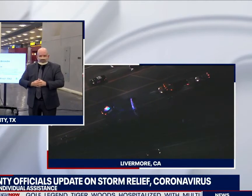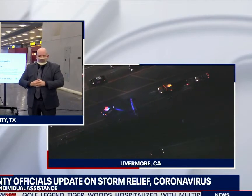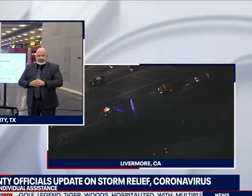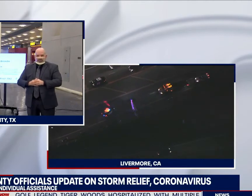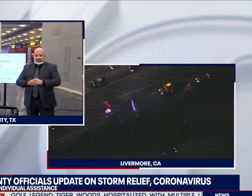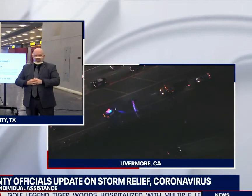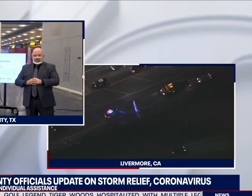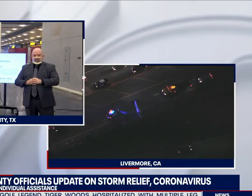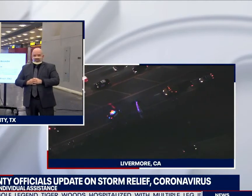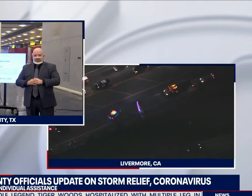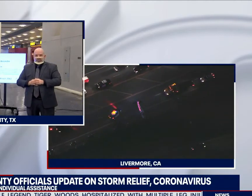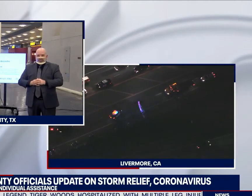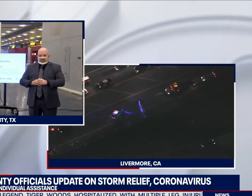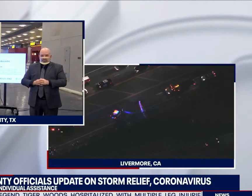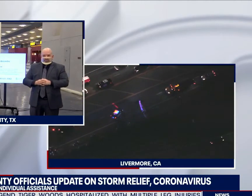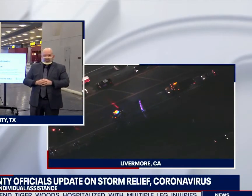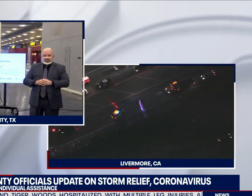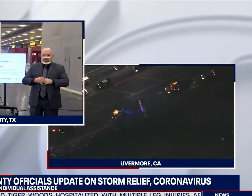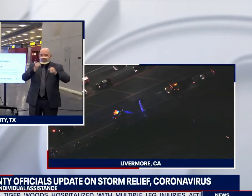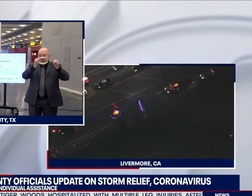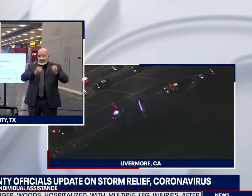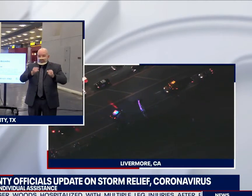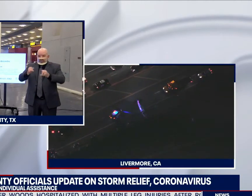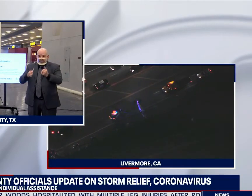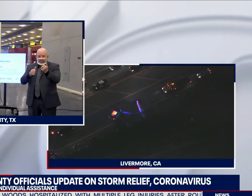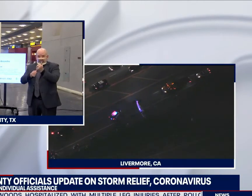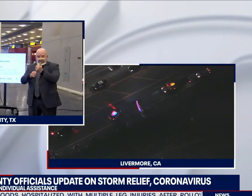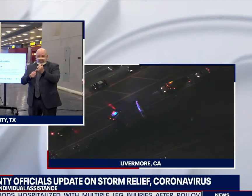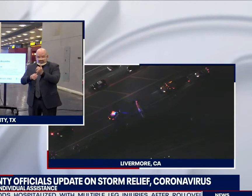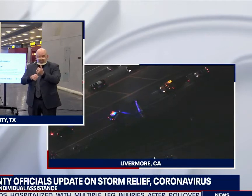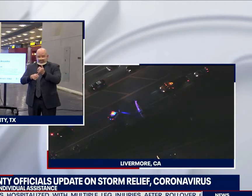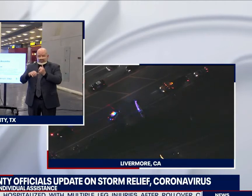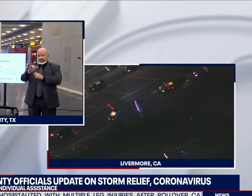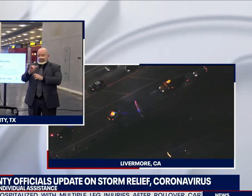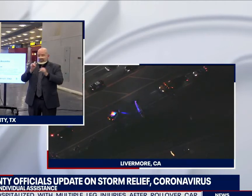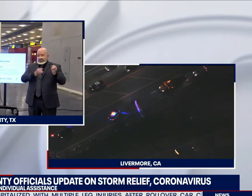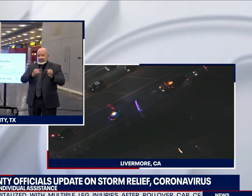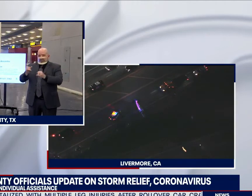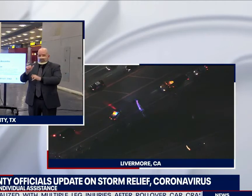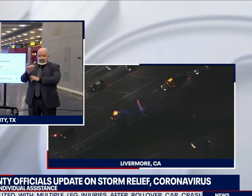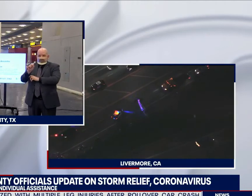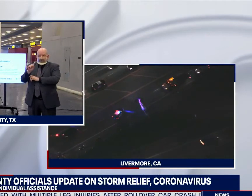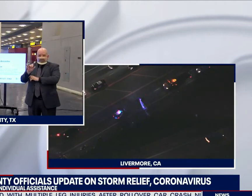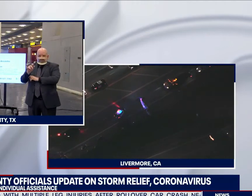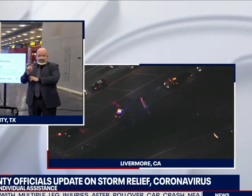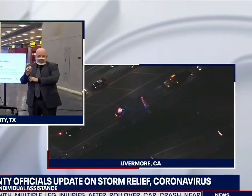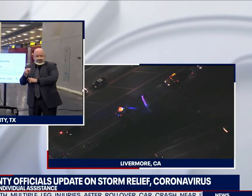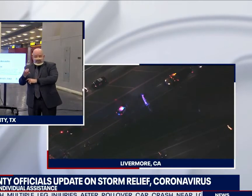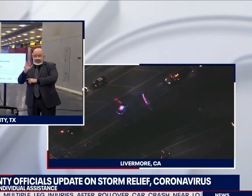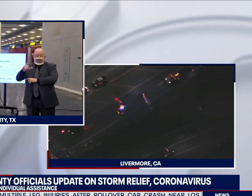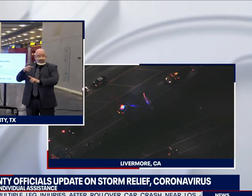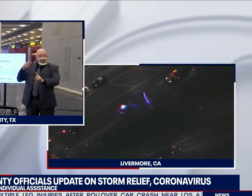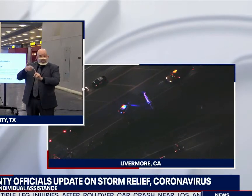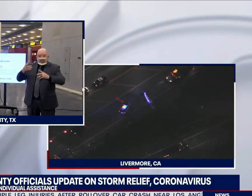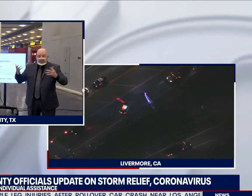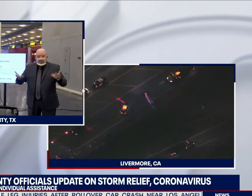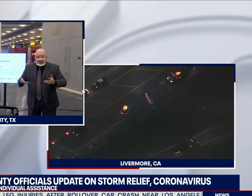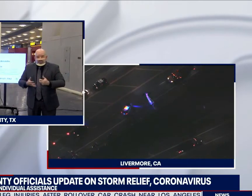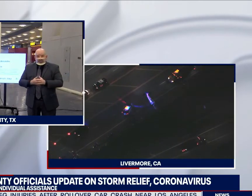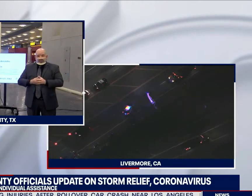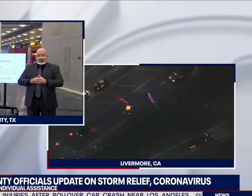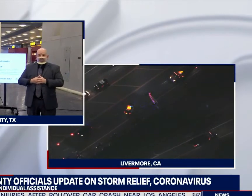assistance cover? Temporary housing assistance. So again, if you got if you're out of your home while they're fixing the pipes, if you were